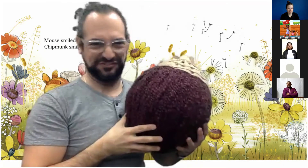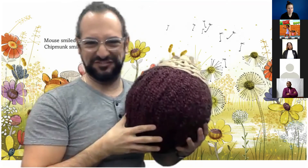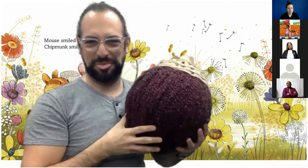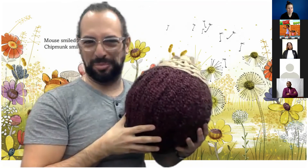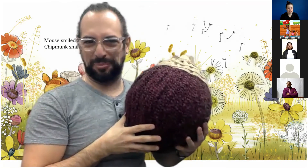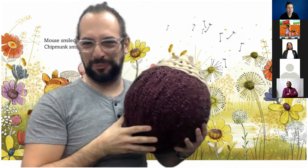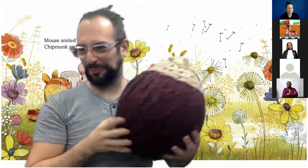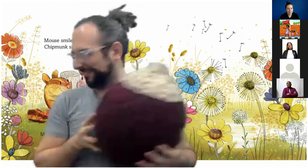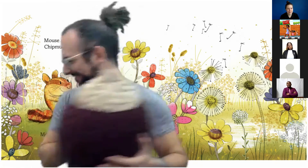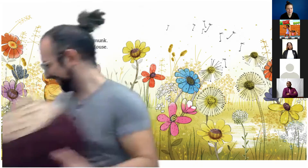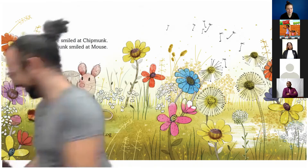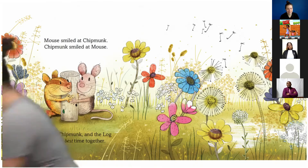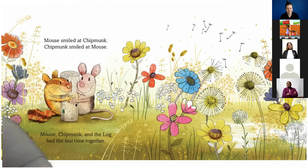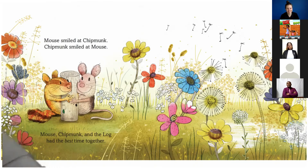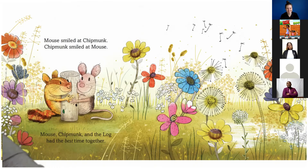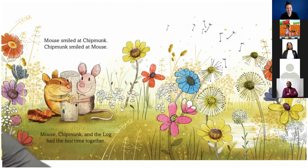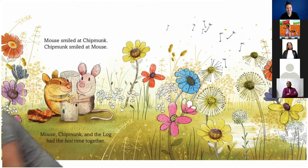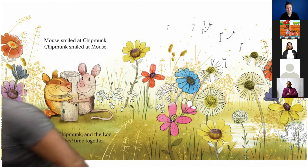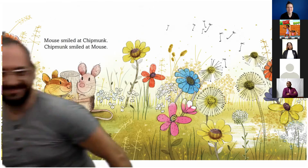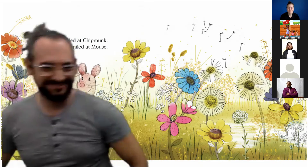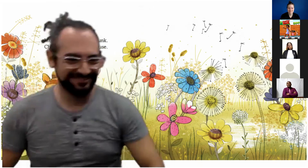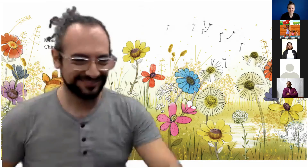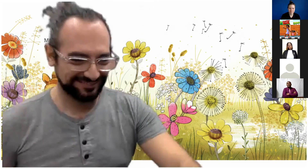I think it might be a bit too big for me to eat though.